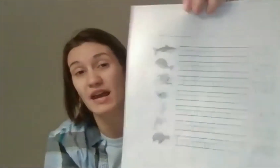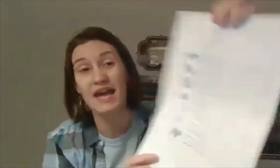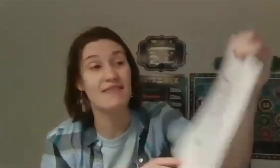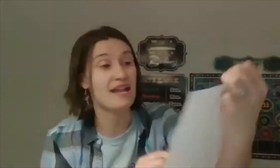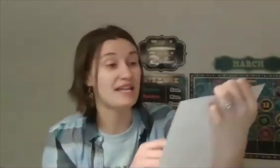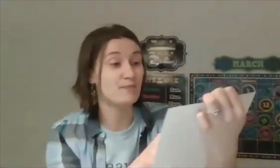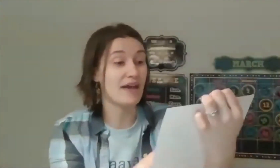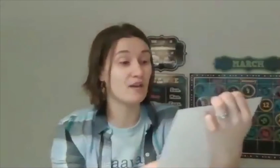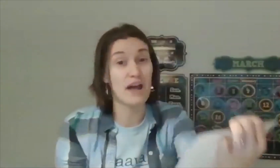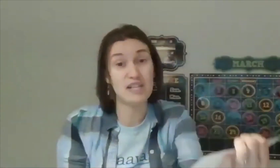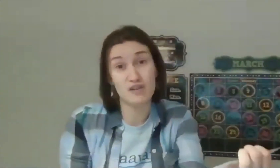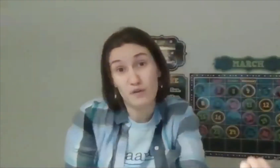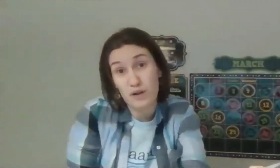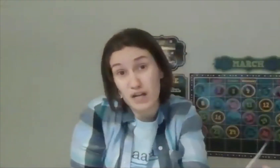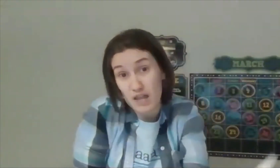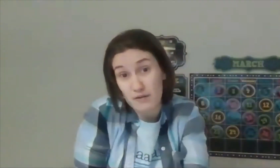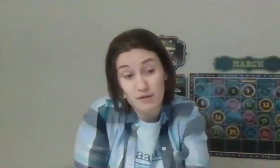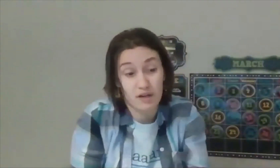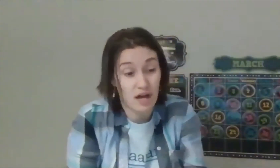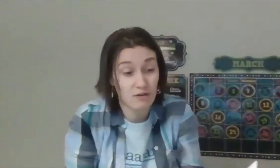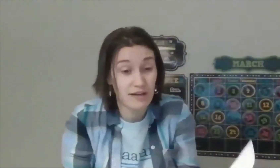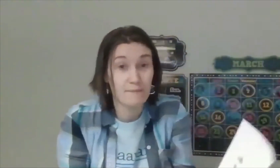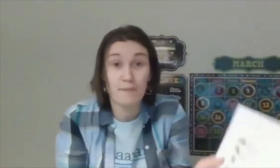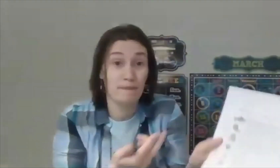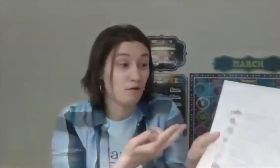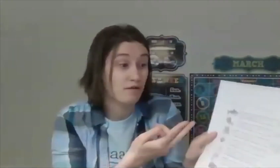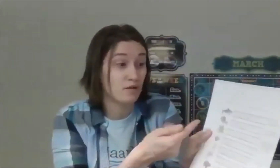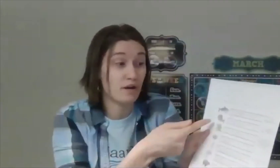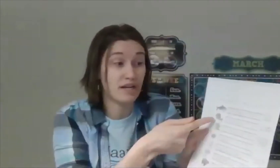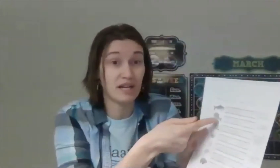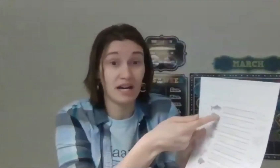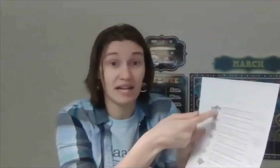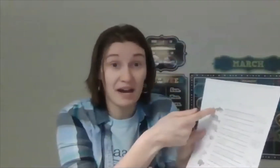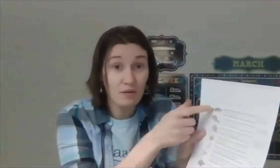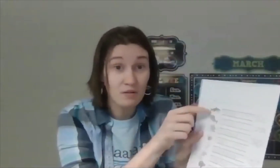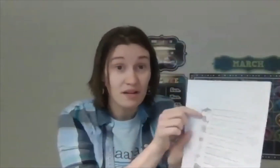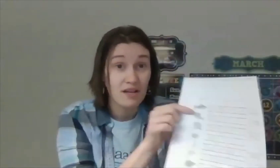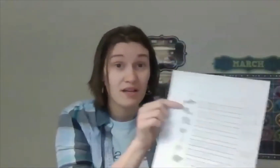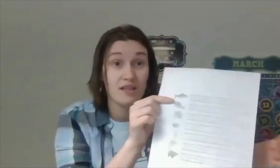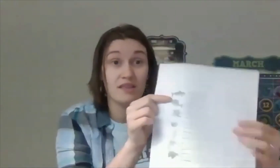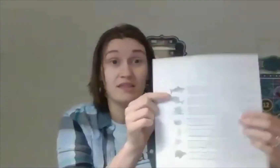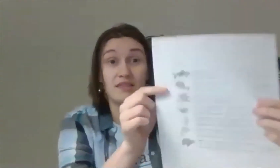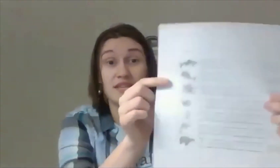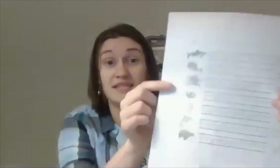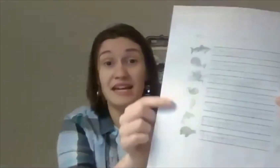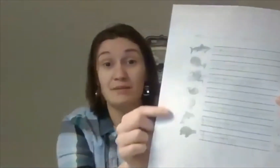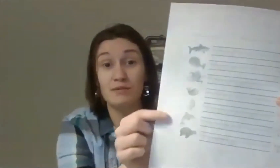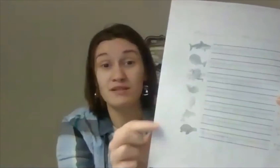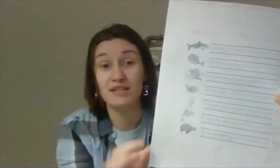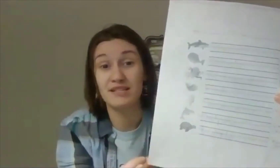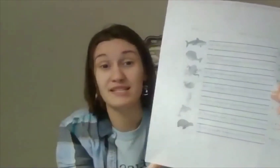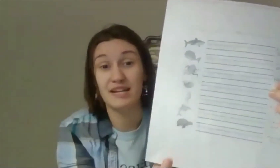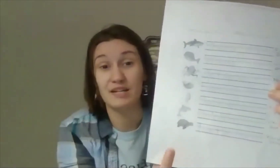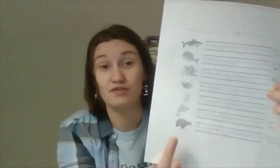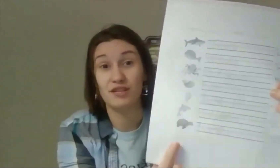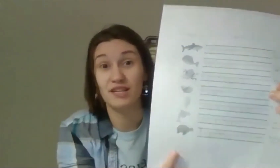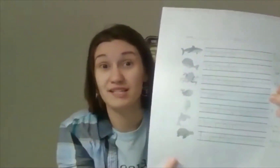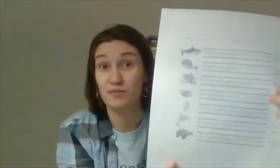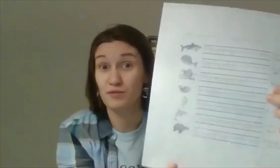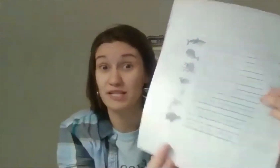And then it's black and white, so if you wanna color it, you can color it. Or if you wanna cut out, these animals, because that's kind of tricky because they're pretty